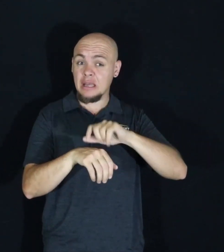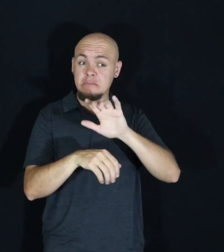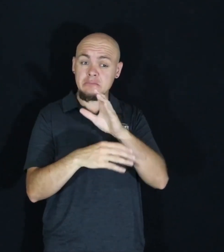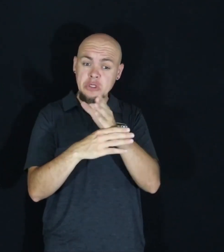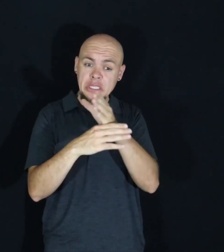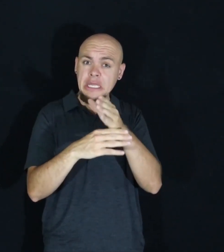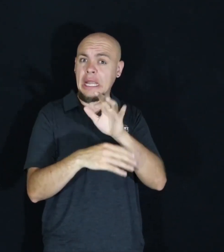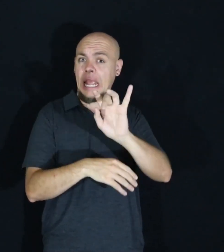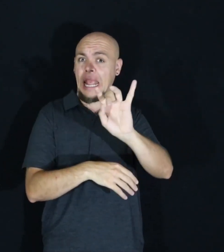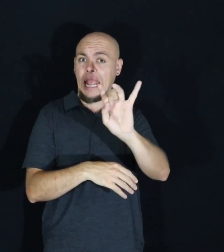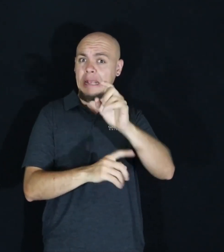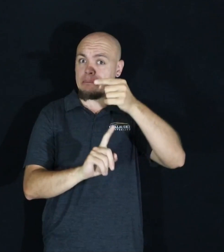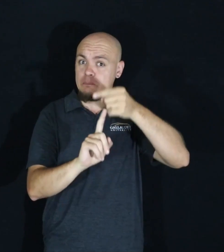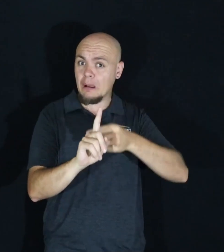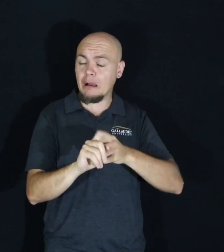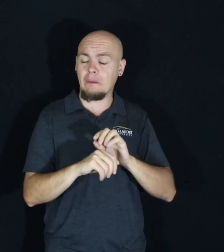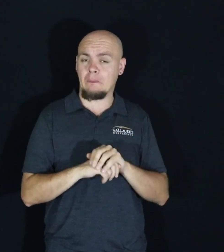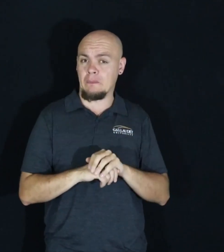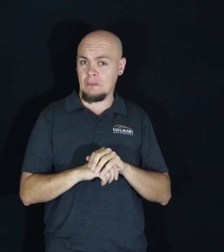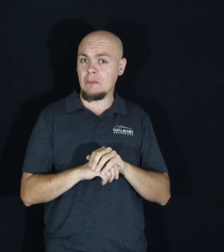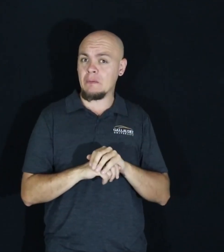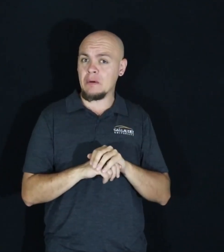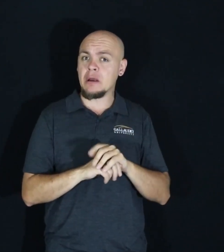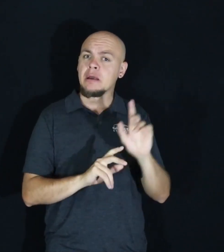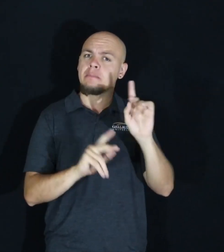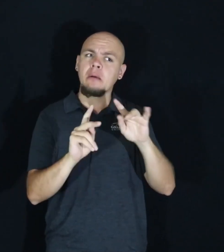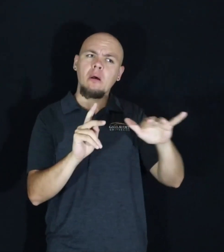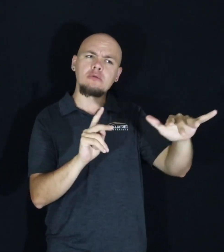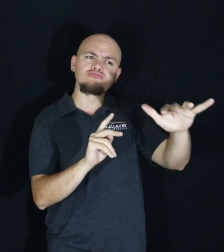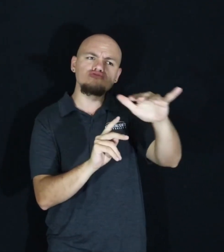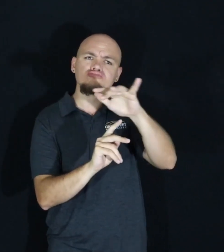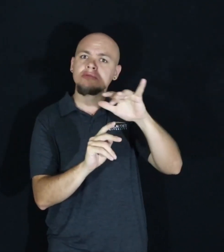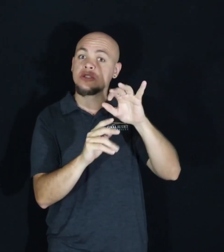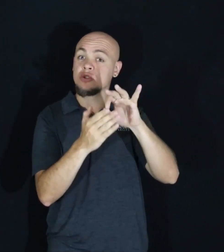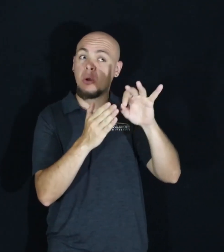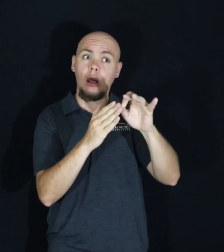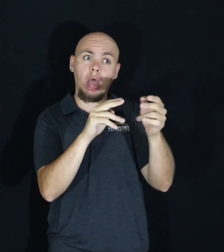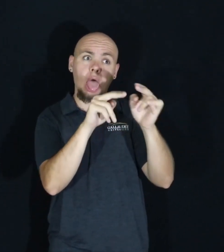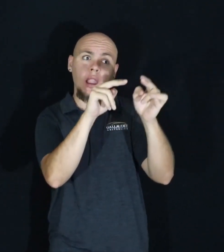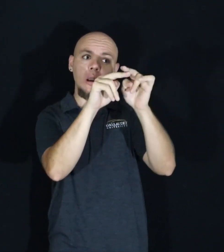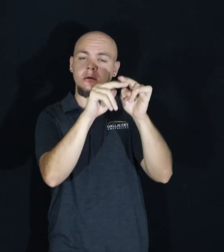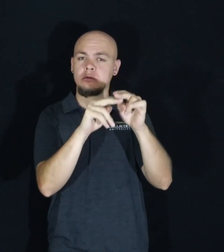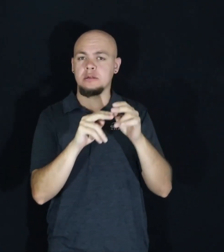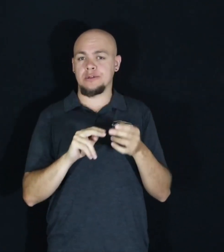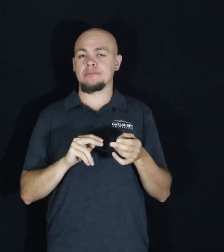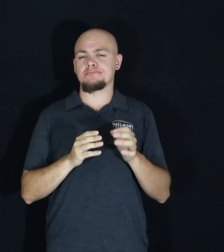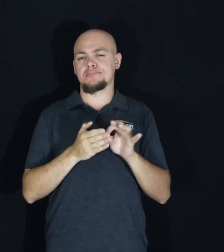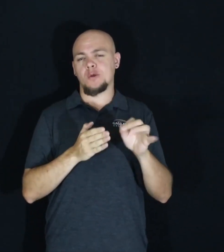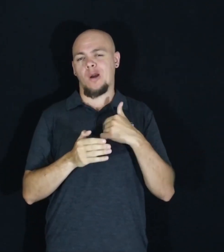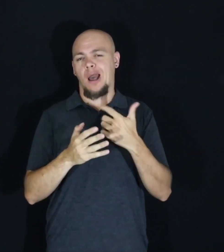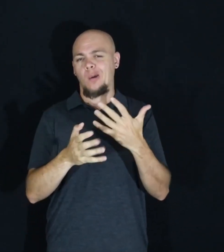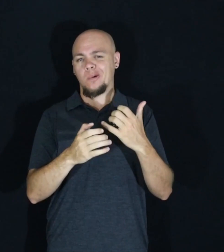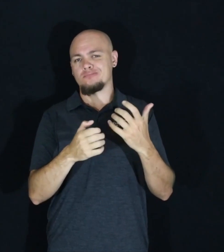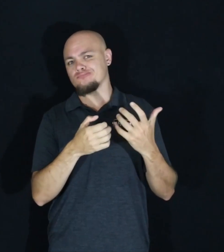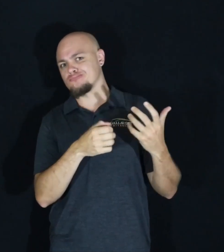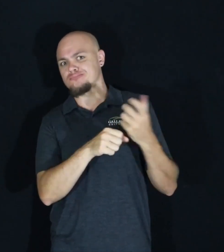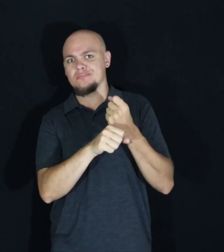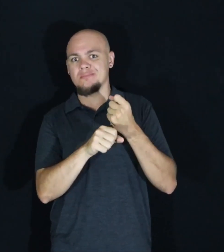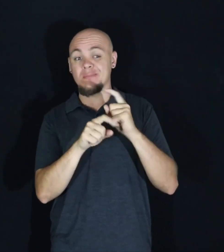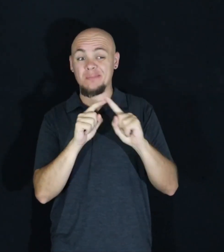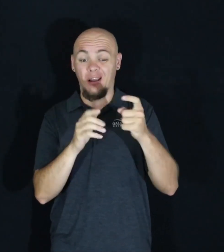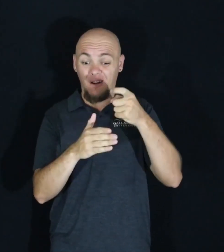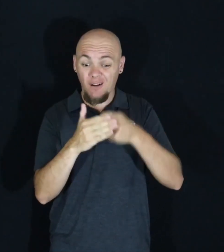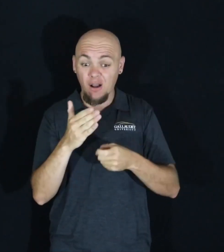months. Constantly being surrounded by those who had higher scores than me pushed me to get the score I wanted. But at what